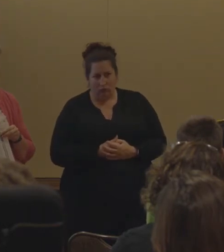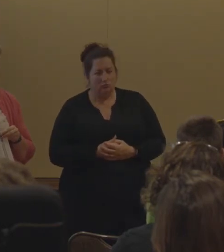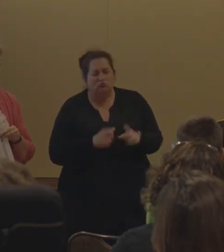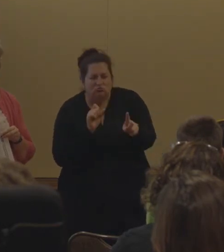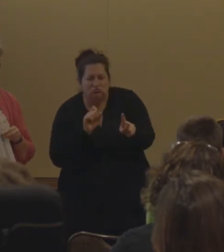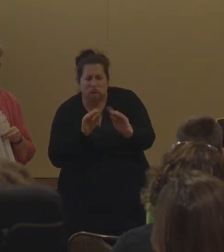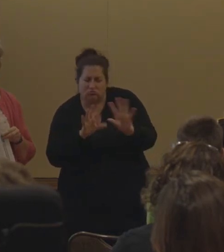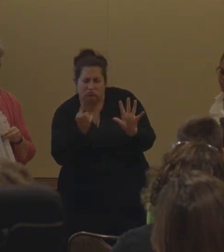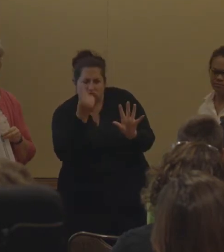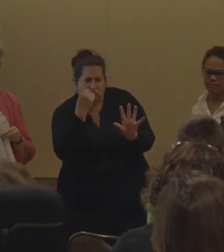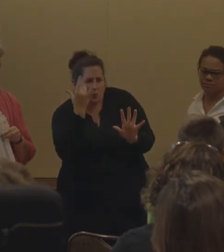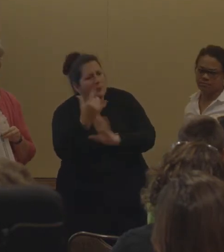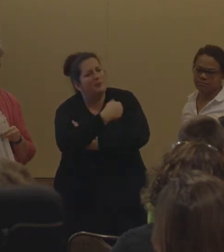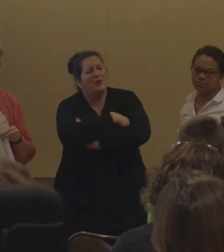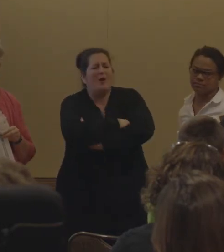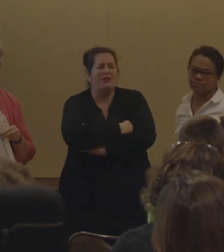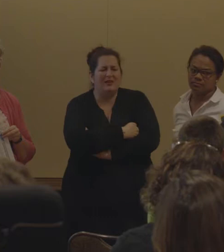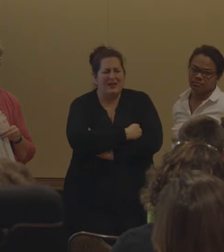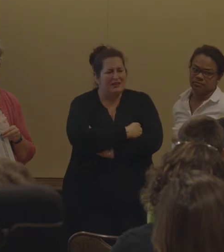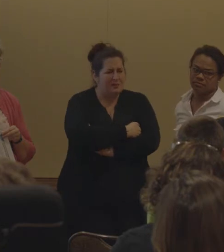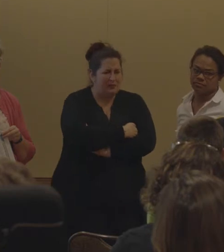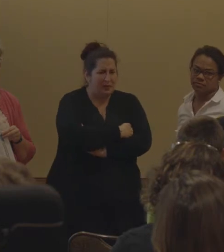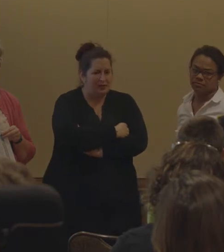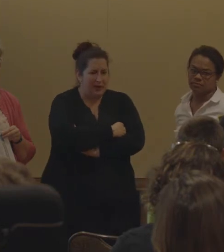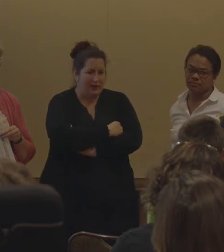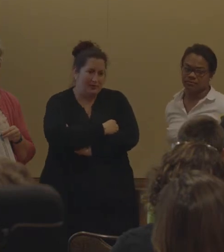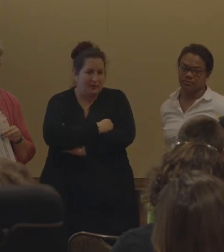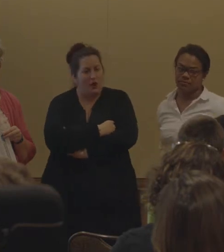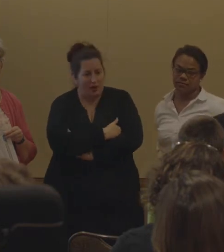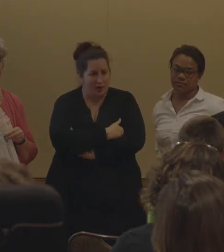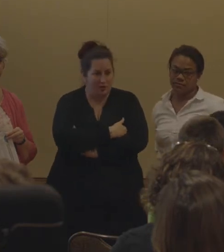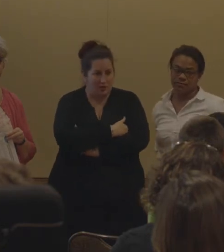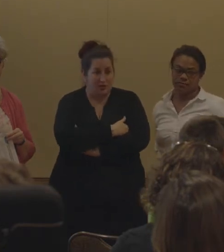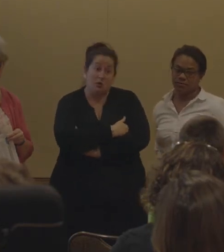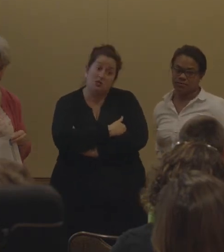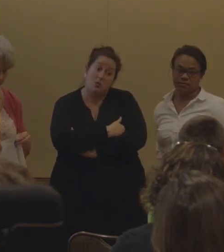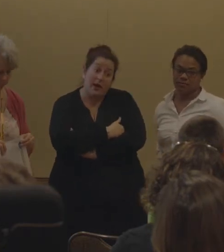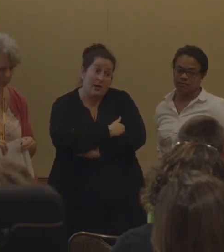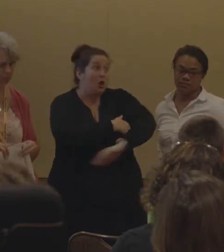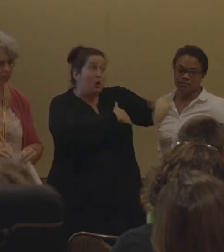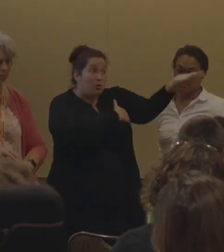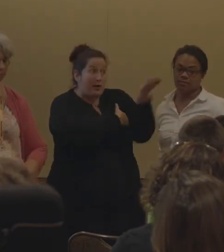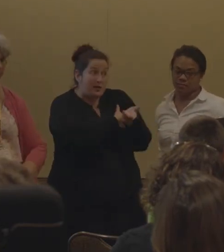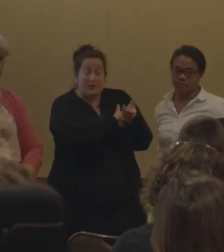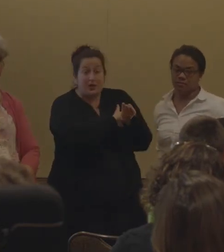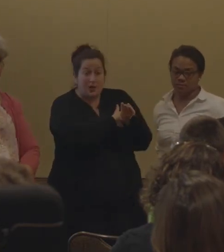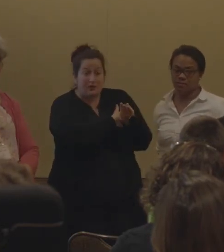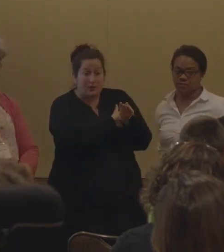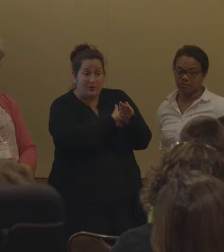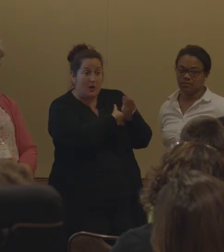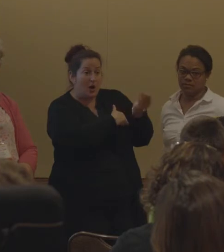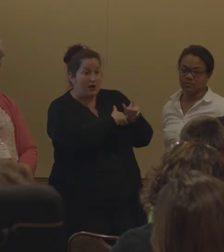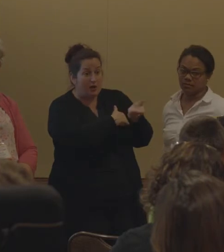I'm understanding your question. Well, typically, like, VR counselors say, we're still waiting, we're waiting to get that